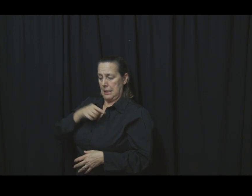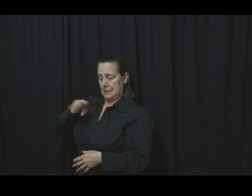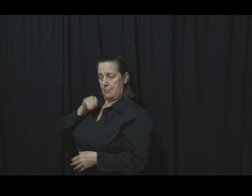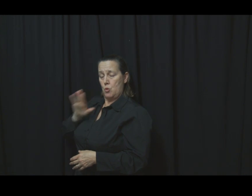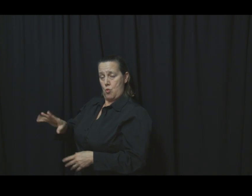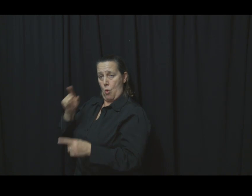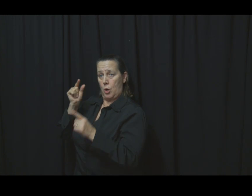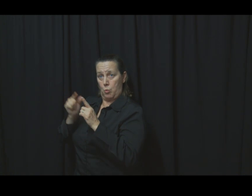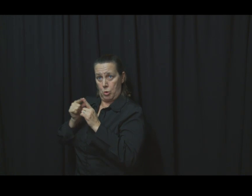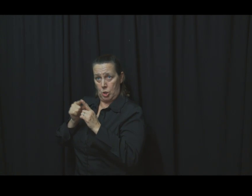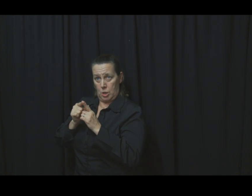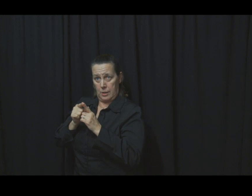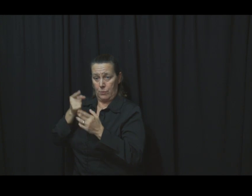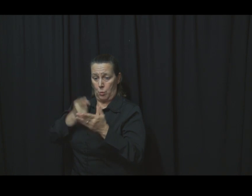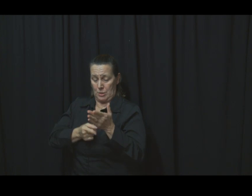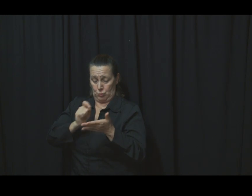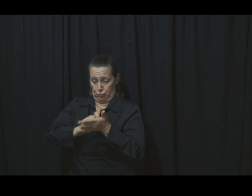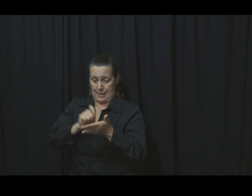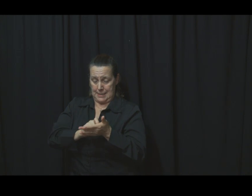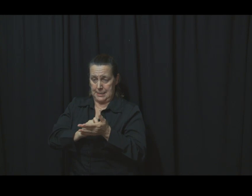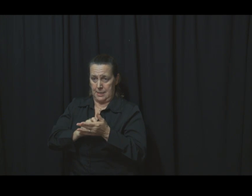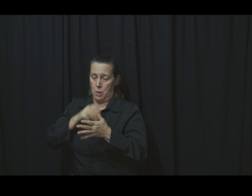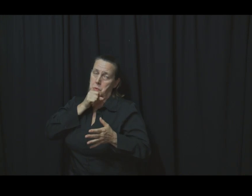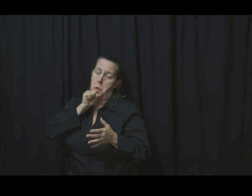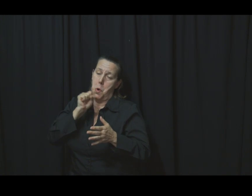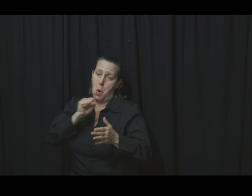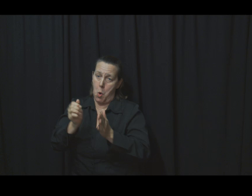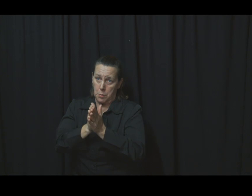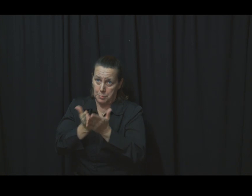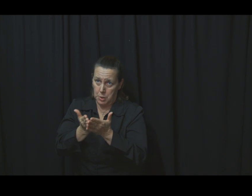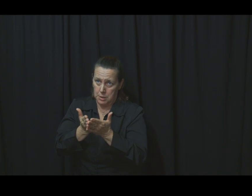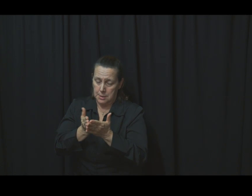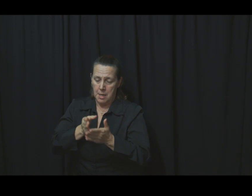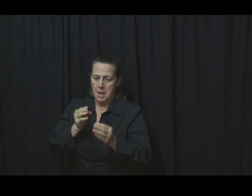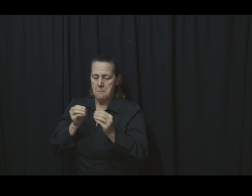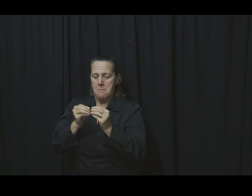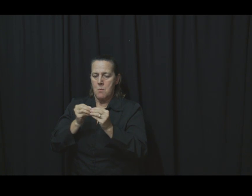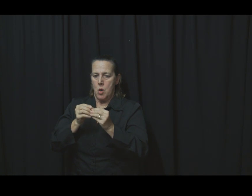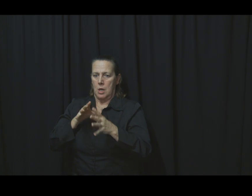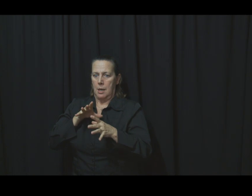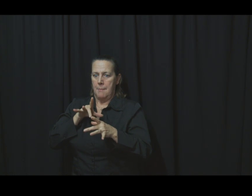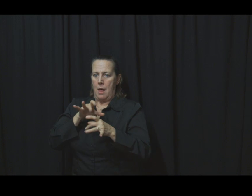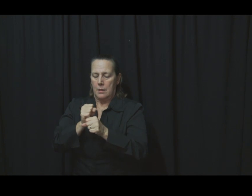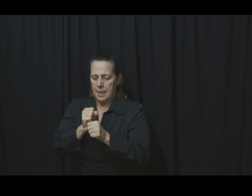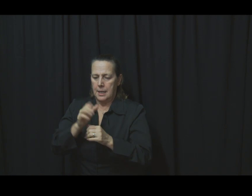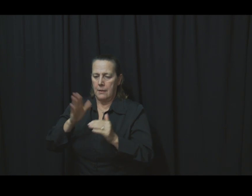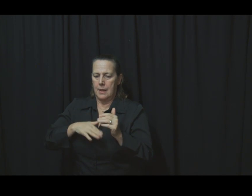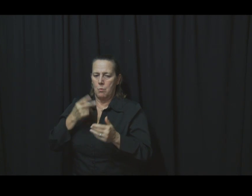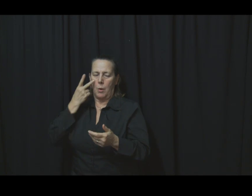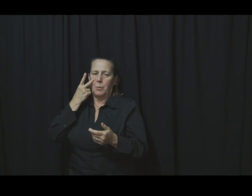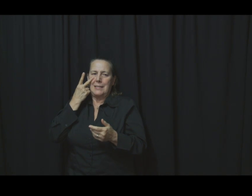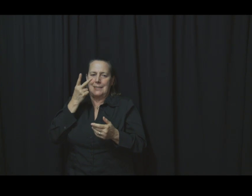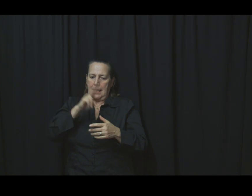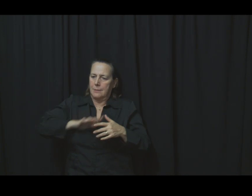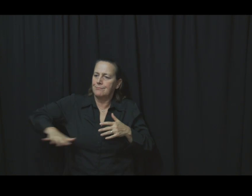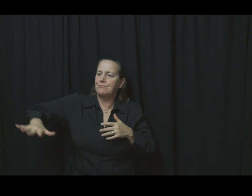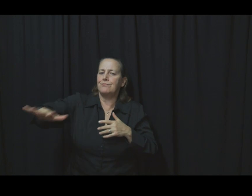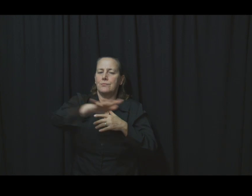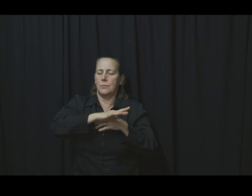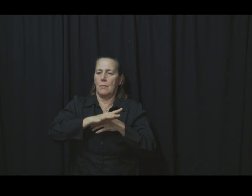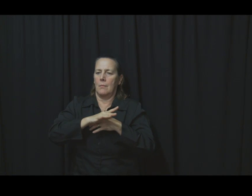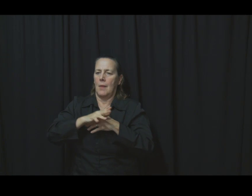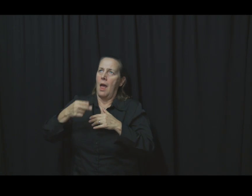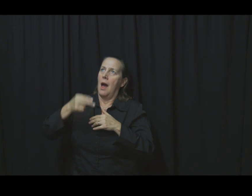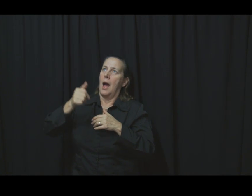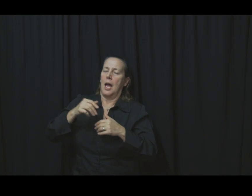written in this ancient text to be more compelling than what we see around us. The evidence for a higher power and